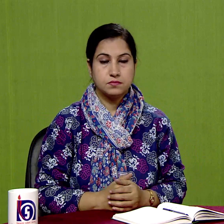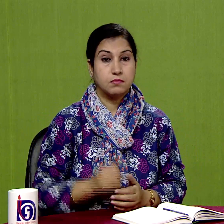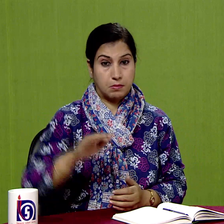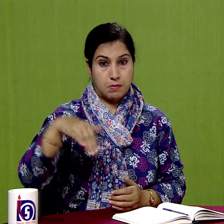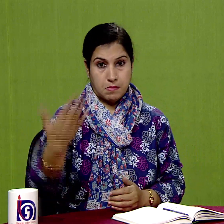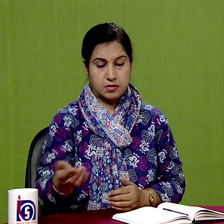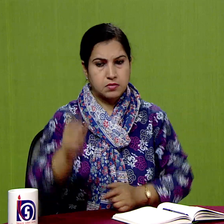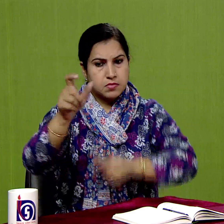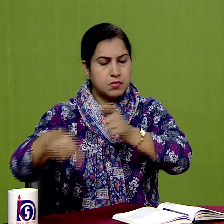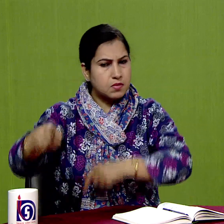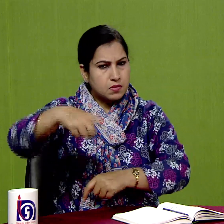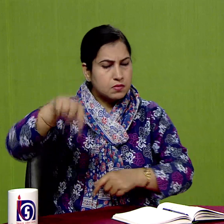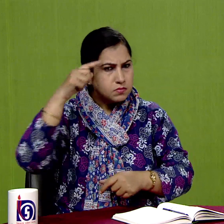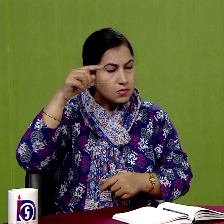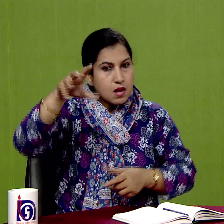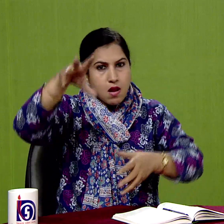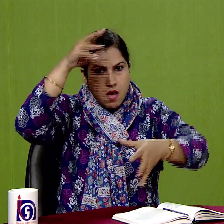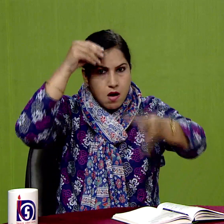Later, people learned to make alloys,